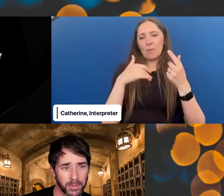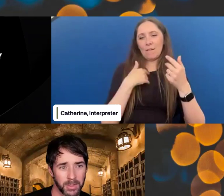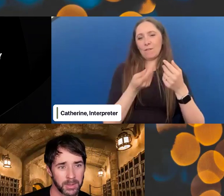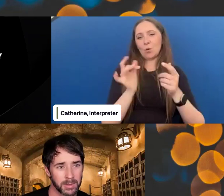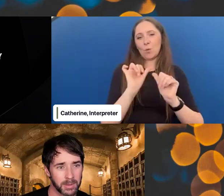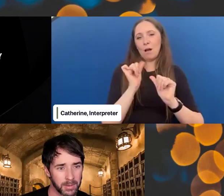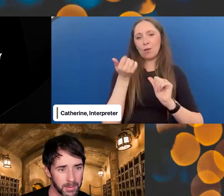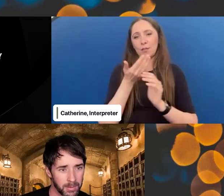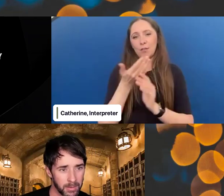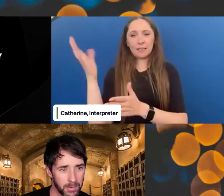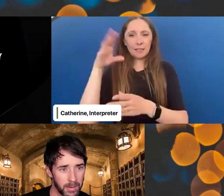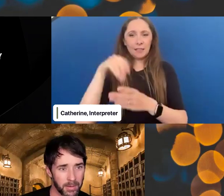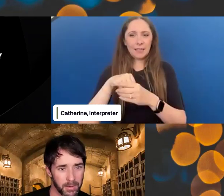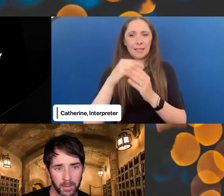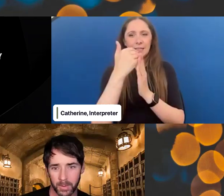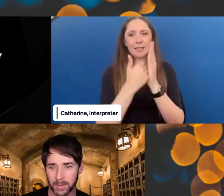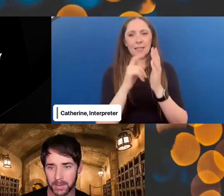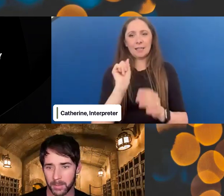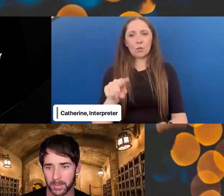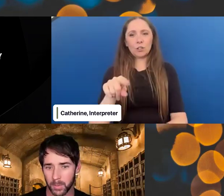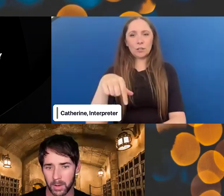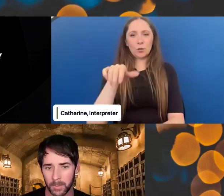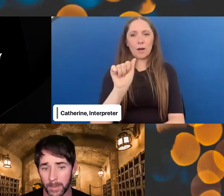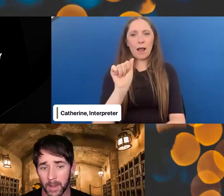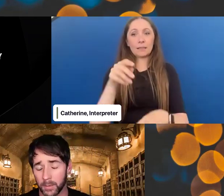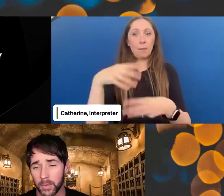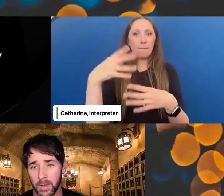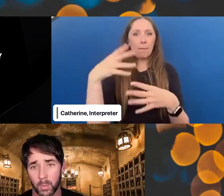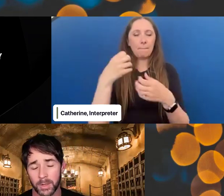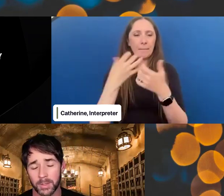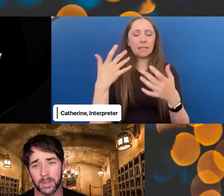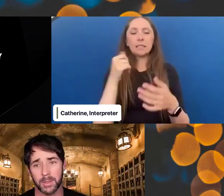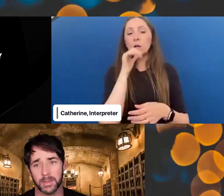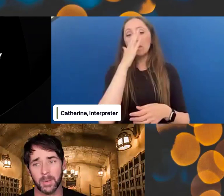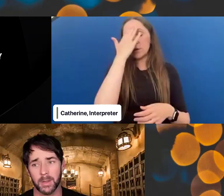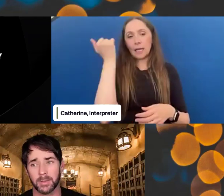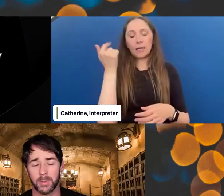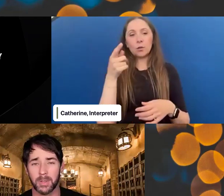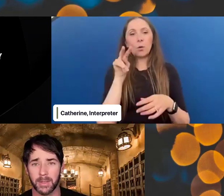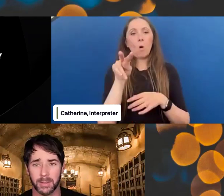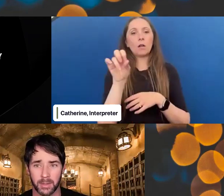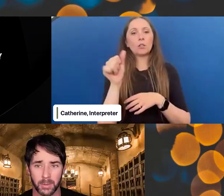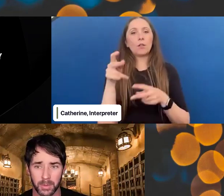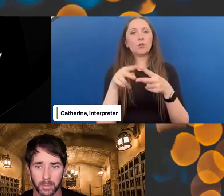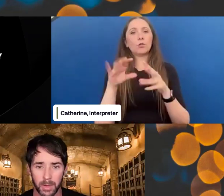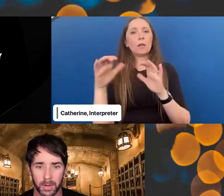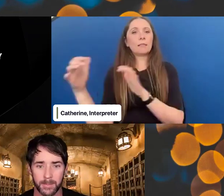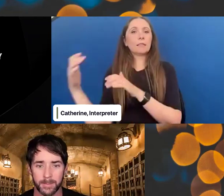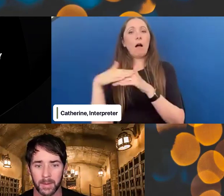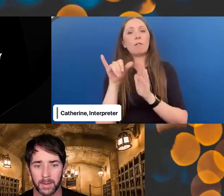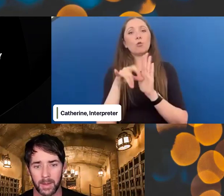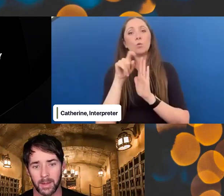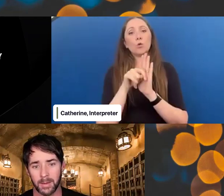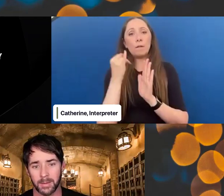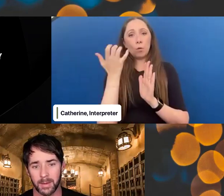in the questions. Yeah, the Q&A is lit up as well. Don't forget, you can watch Samba's other 2 classes on YouTube,